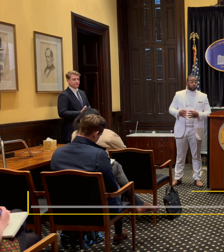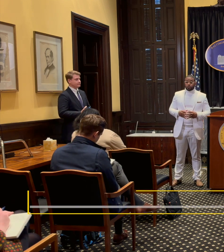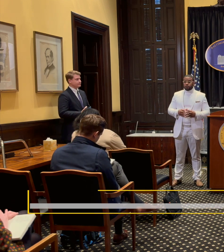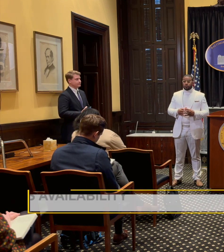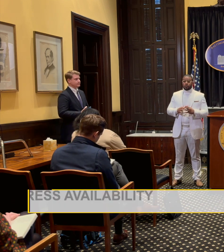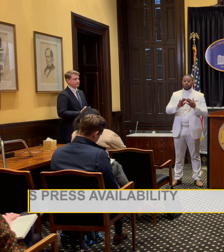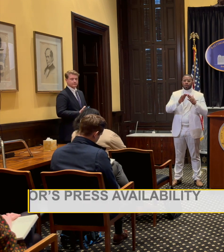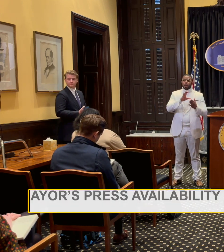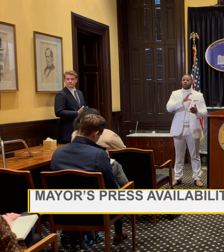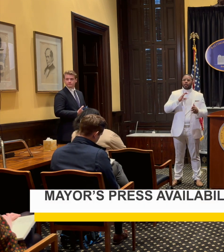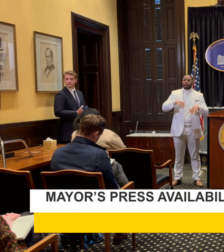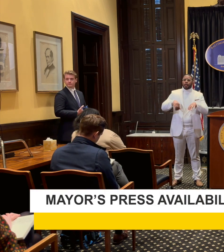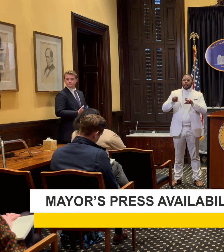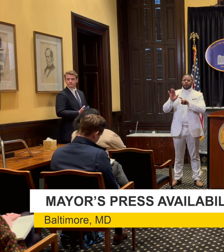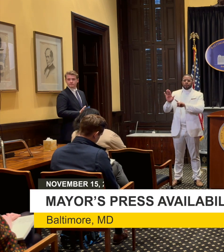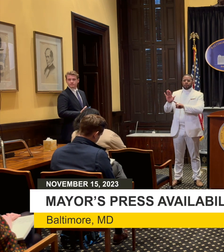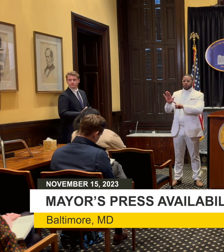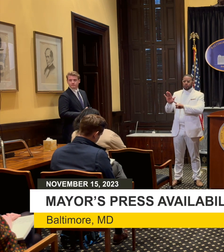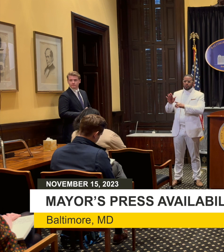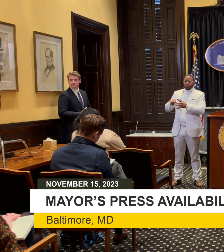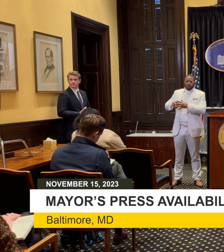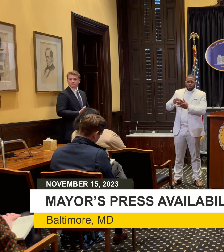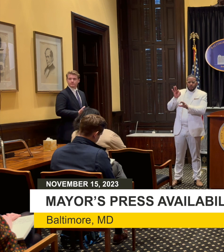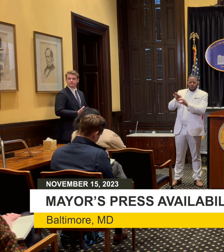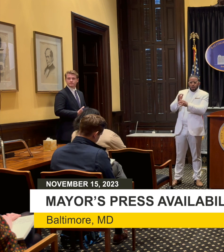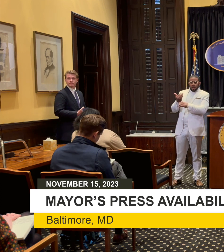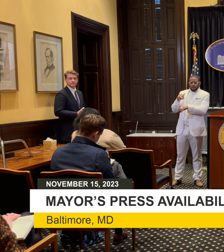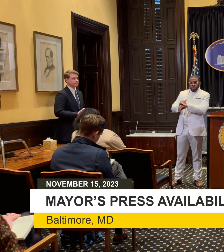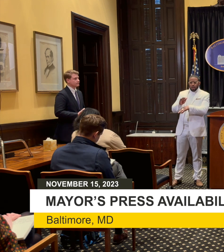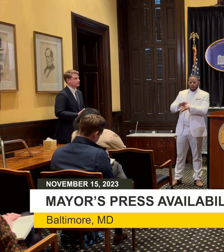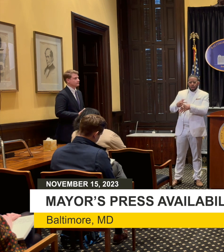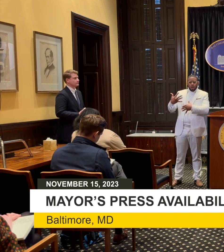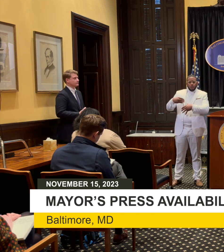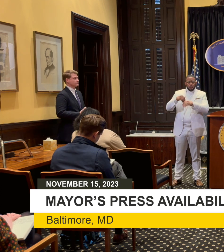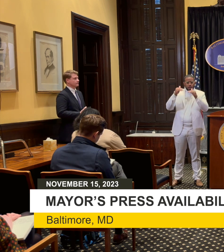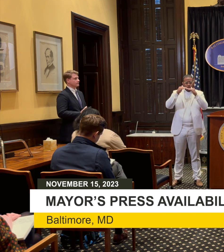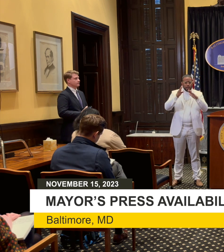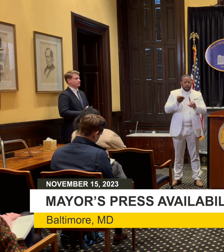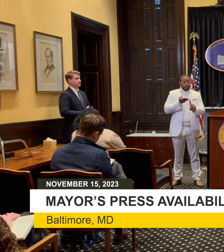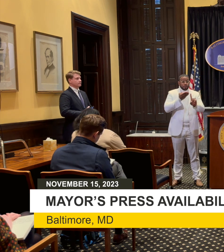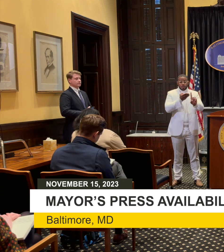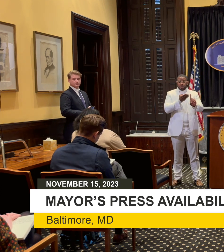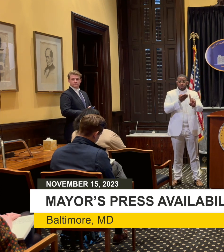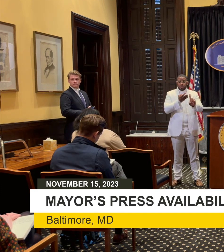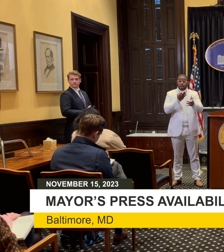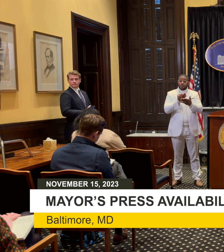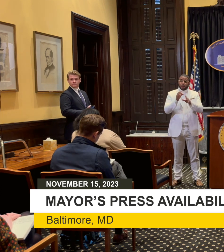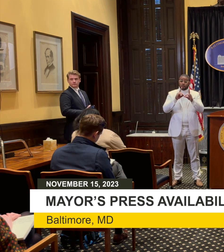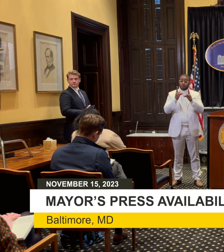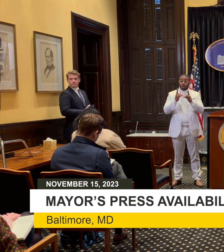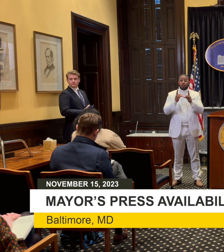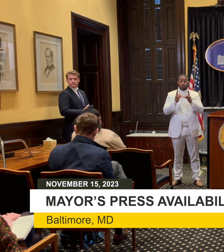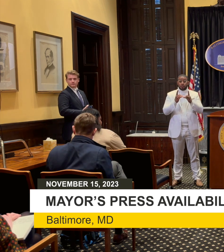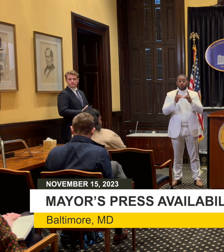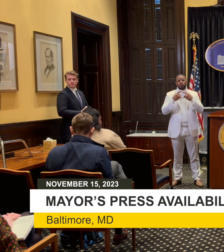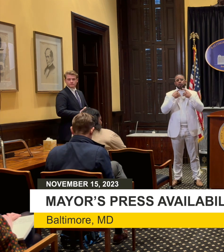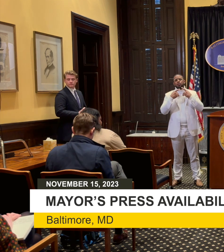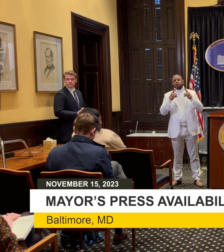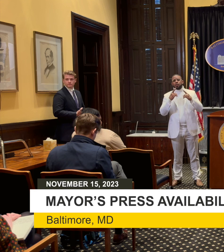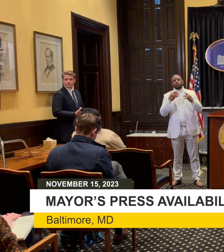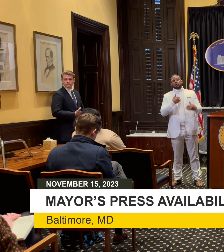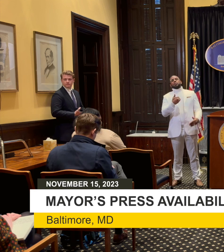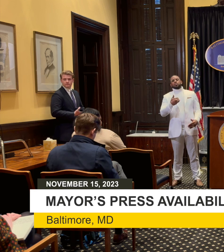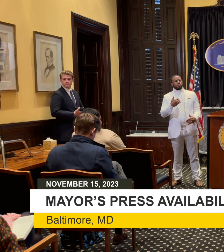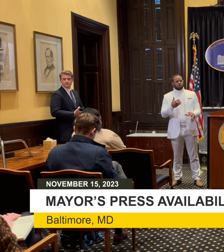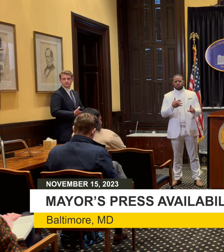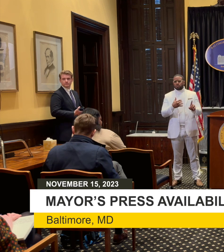City Council held their preliminary vote last night on inclusionary housing bills. Finance Department came out basically opposing